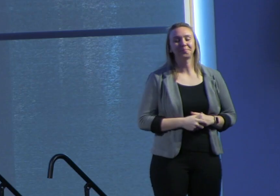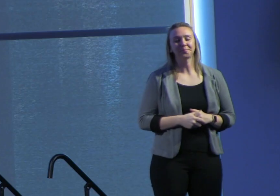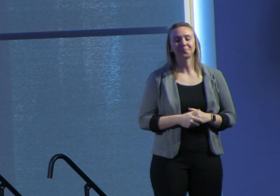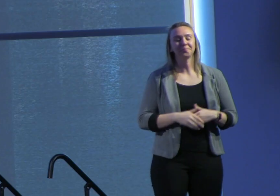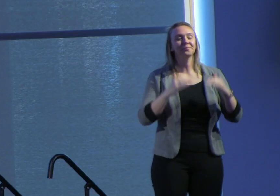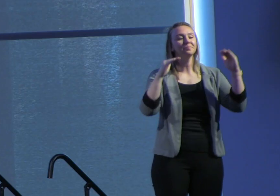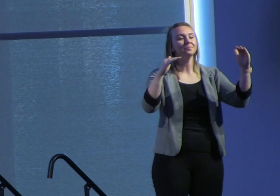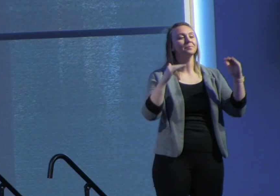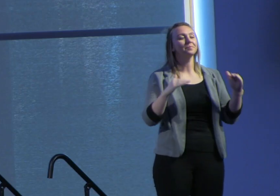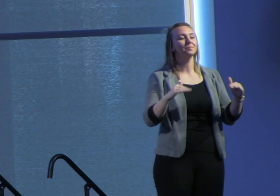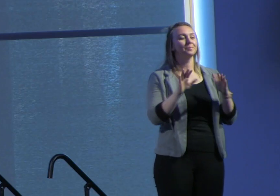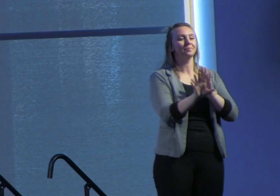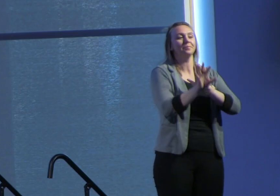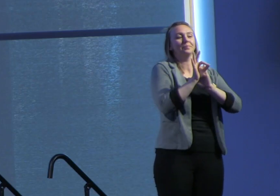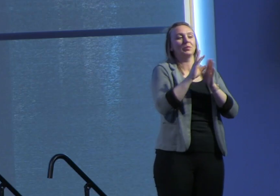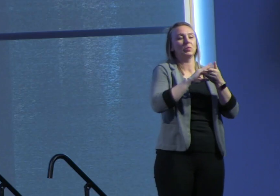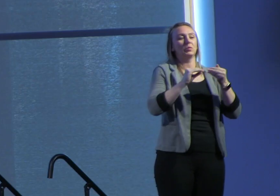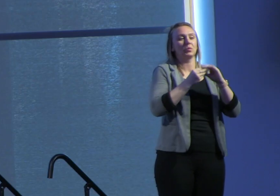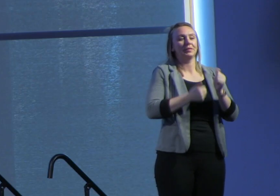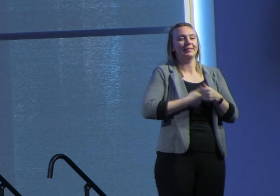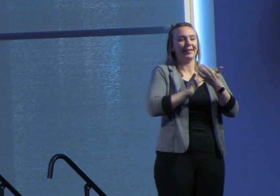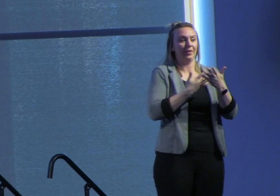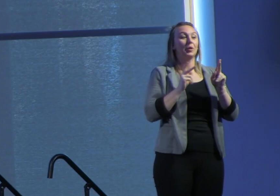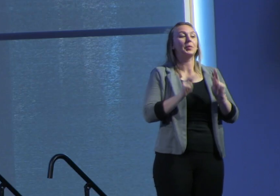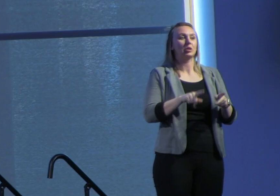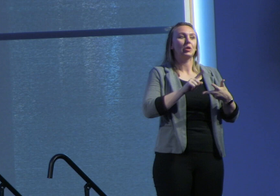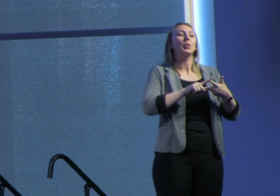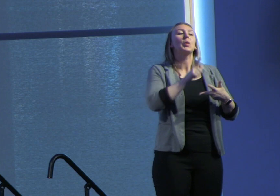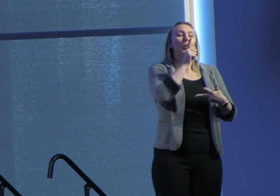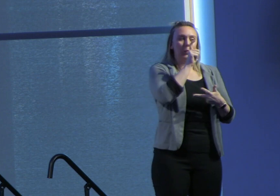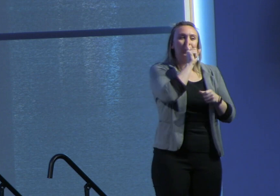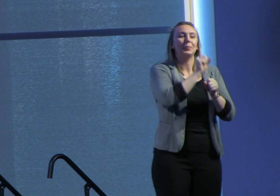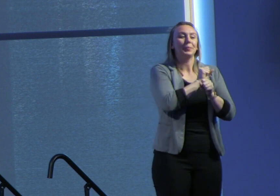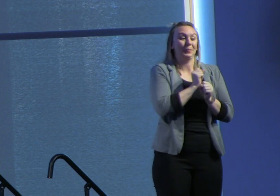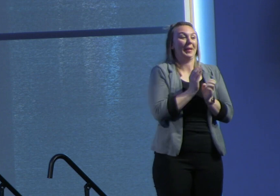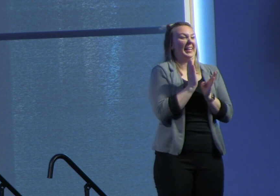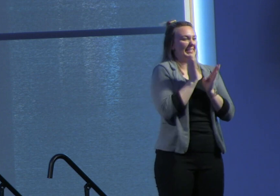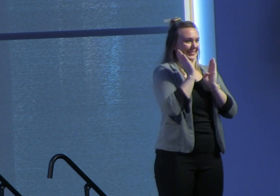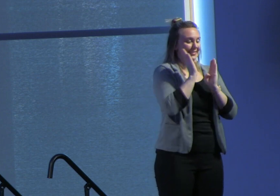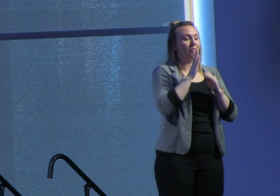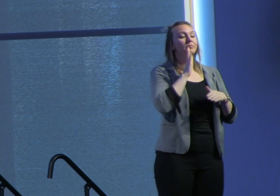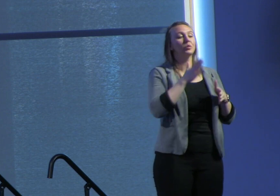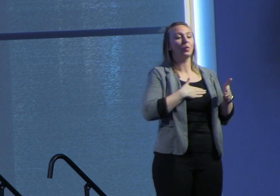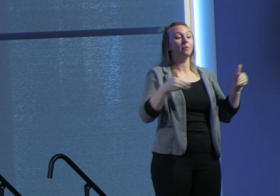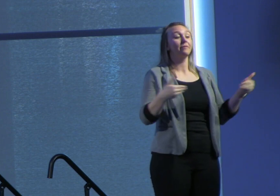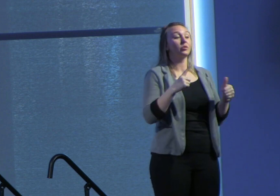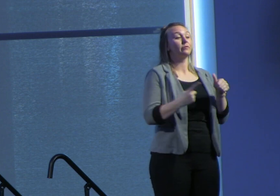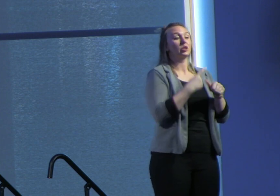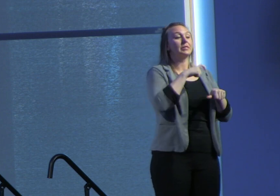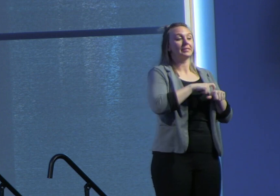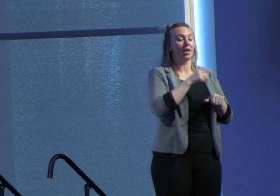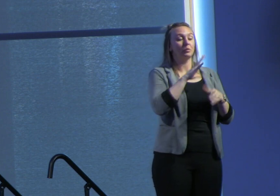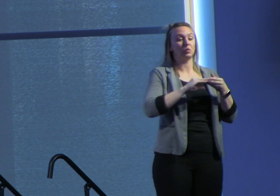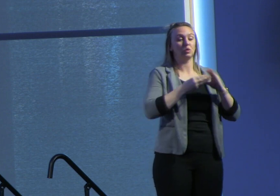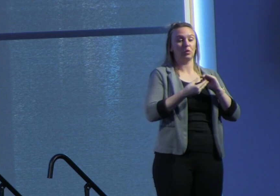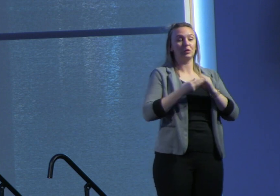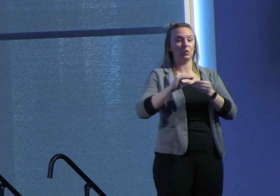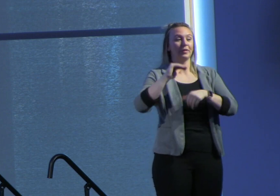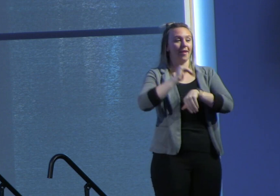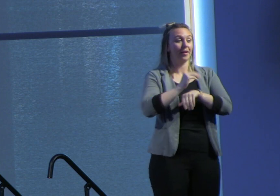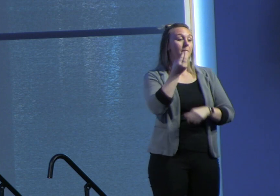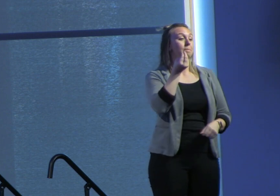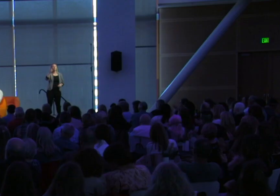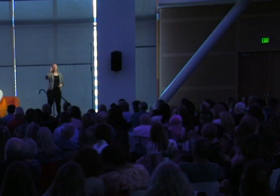featured storyteller is a person who really listens. Please welcome for the first time to Story Night, Mr. David